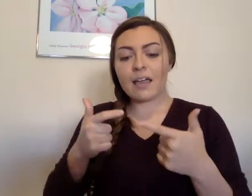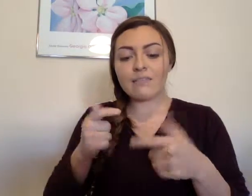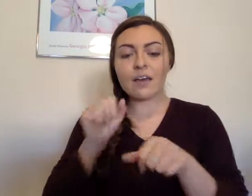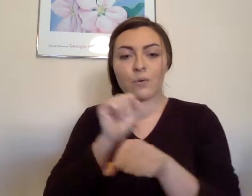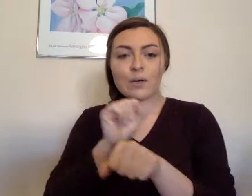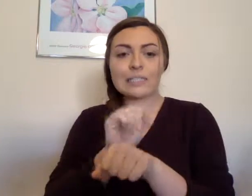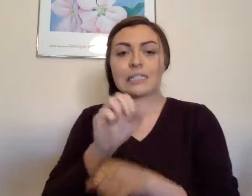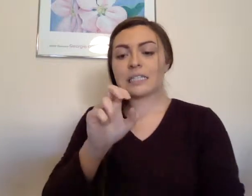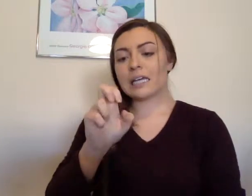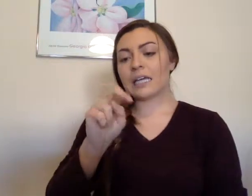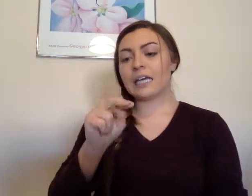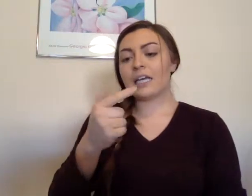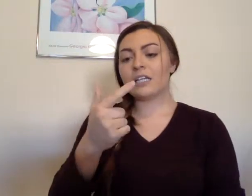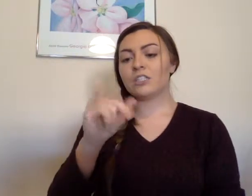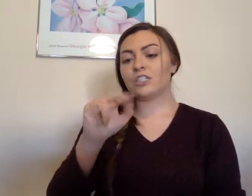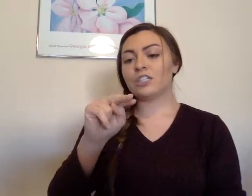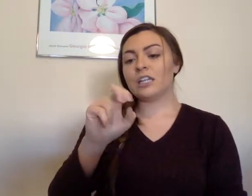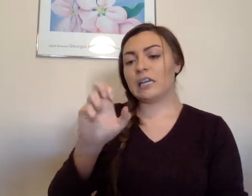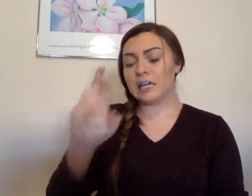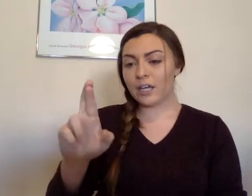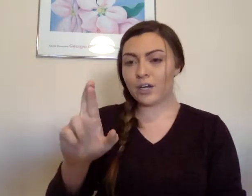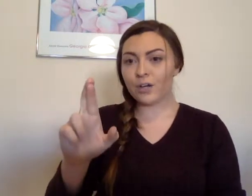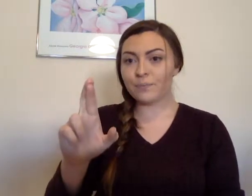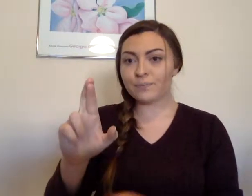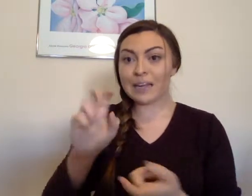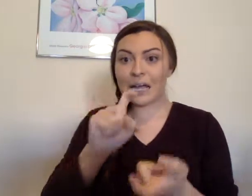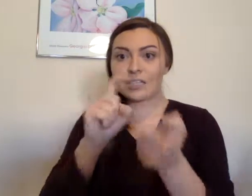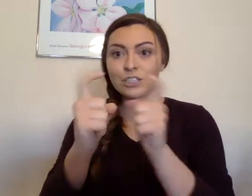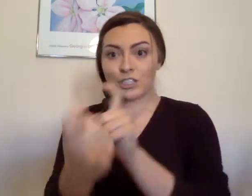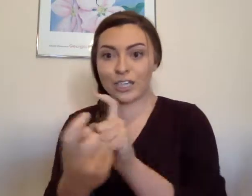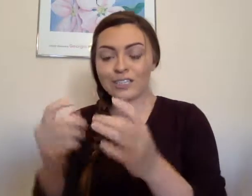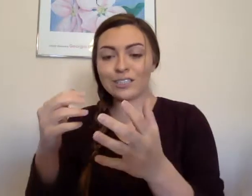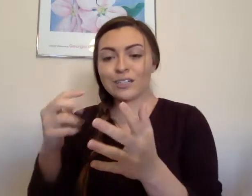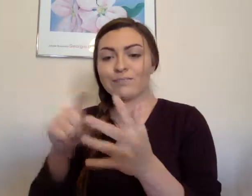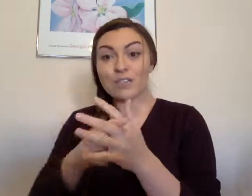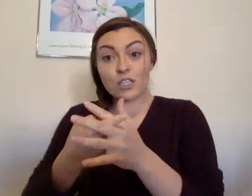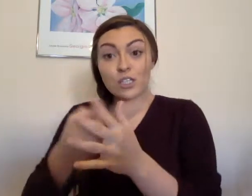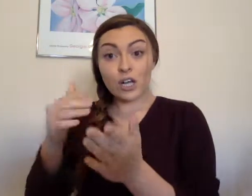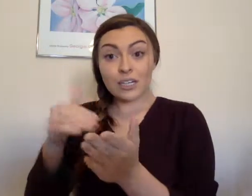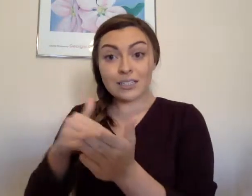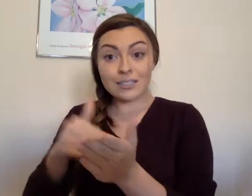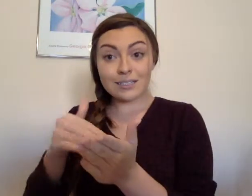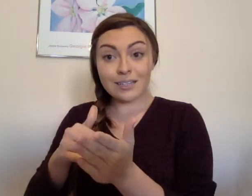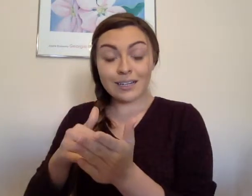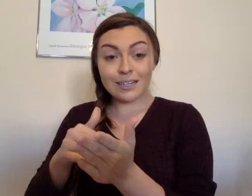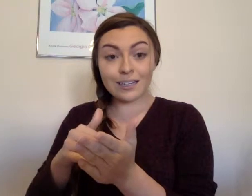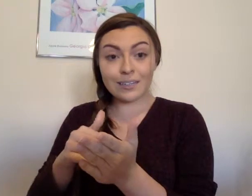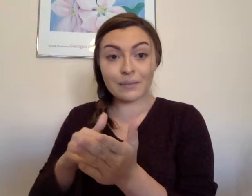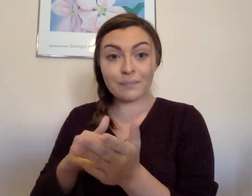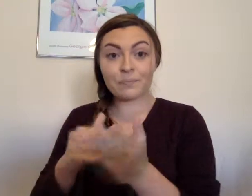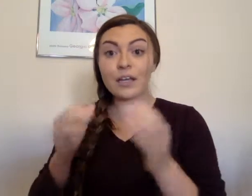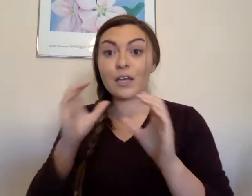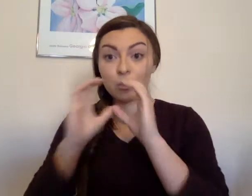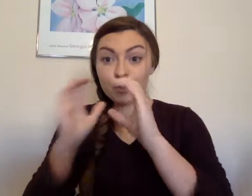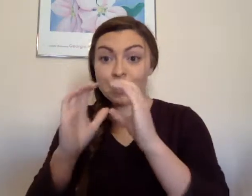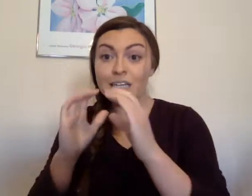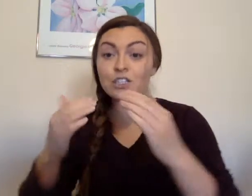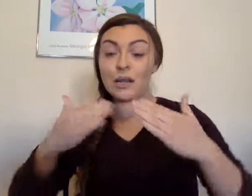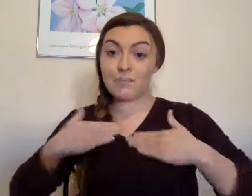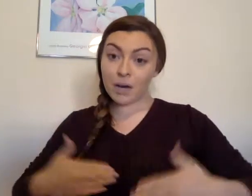explosives, this is the point of my life where I changed and started studying communication and body language. And as I learned these two parts that